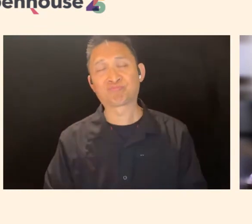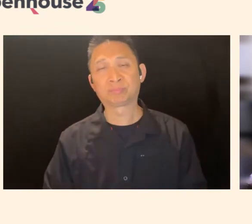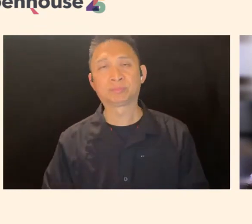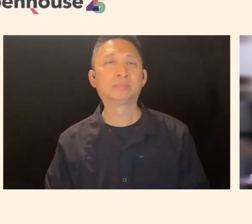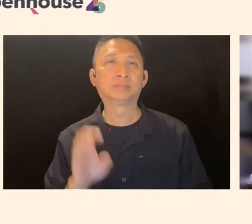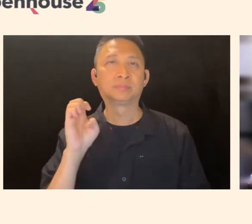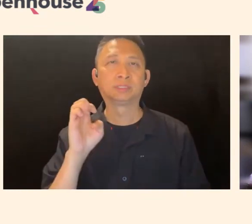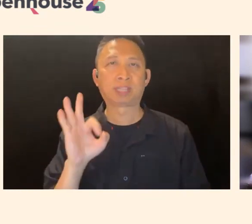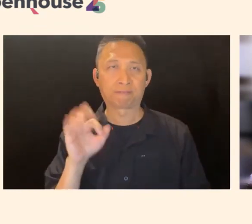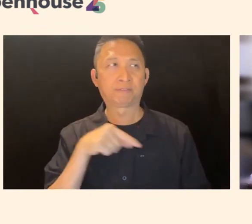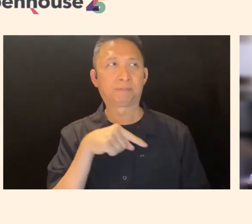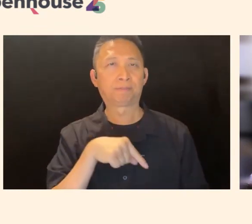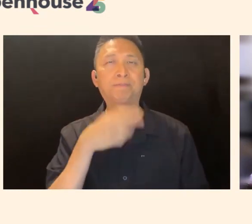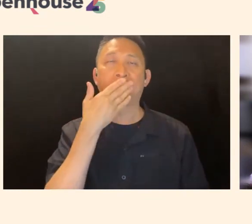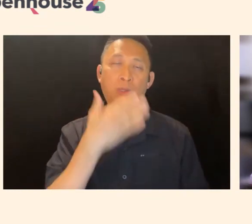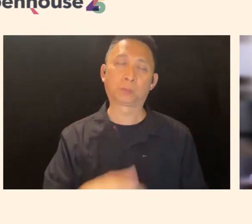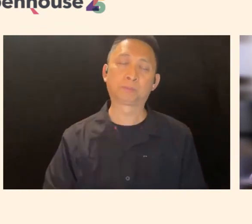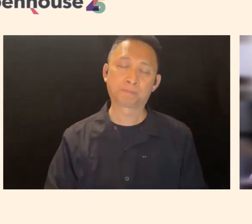Thank you.